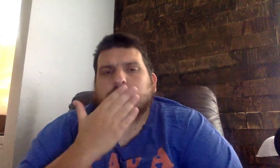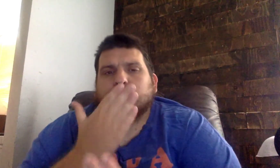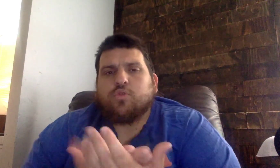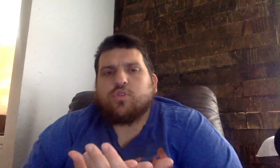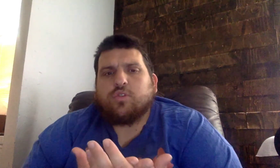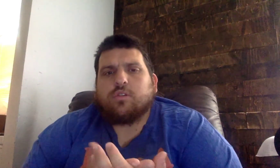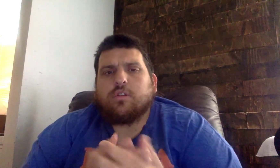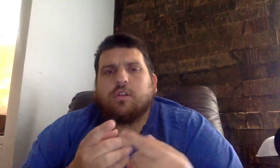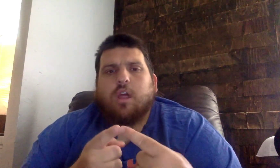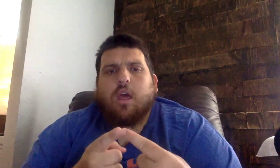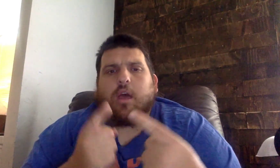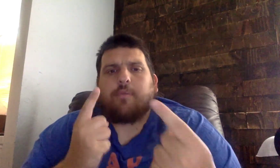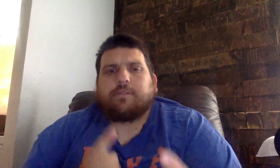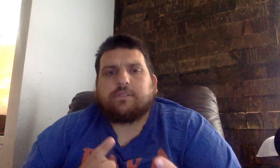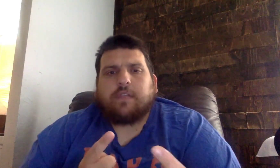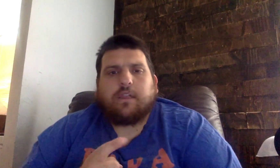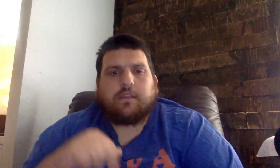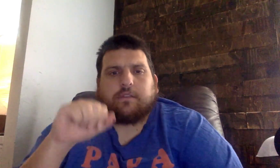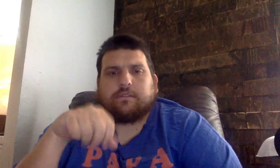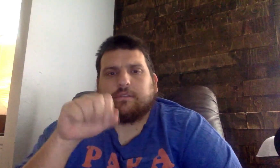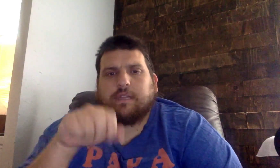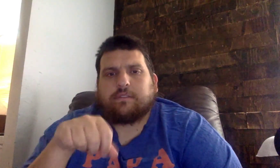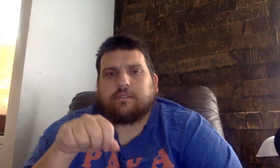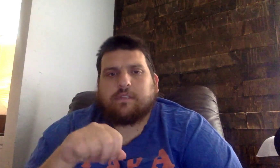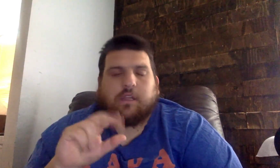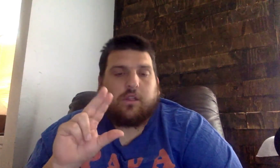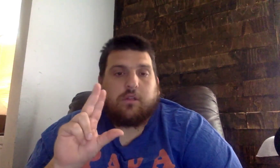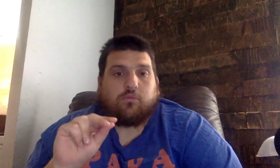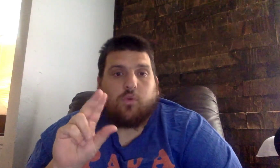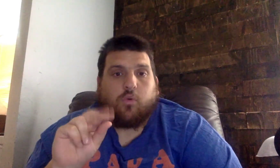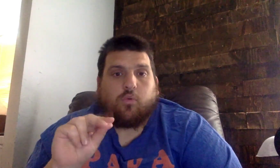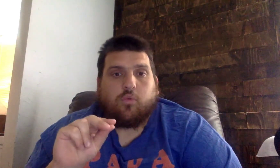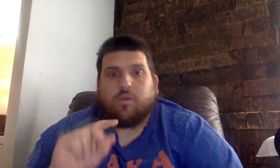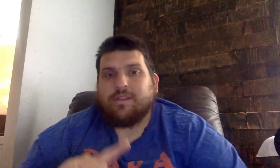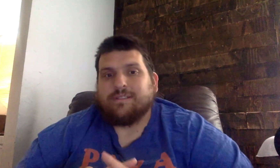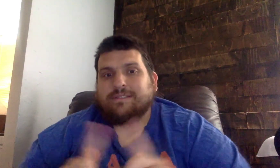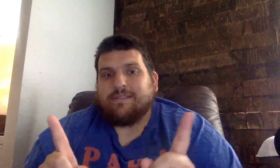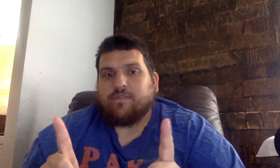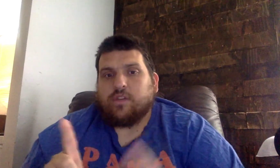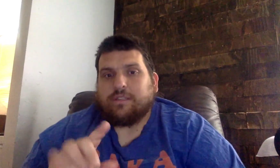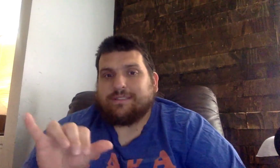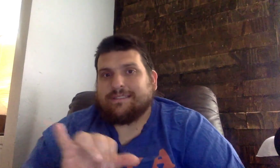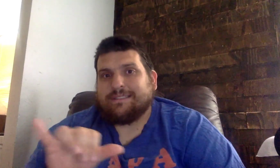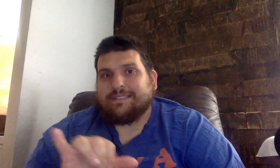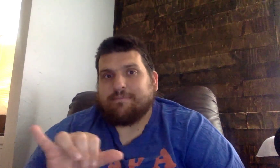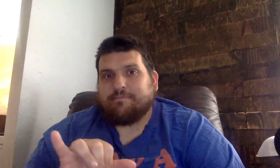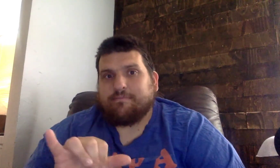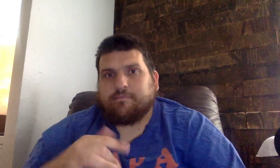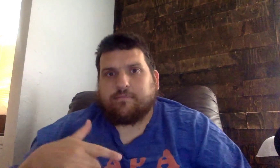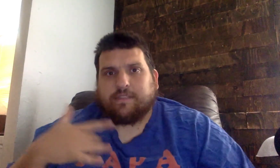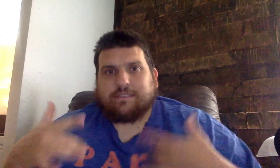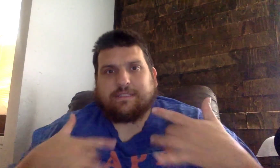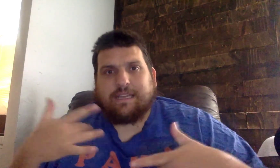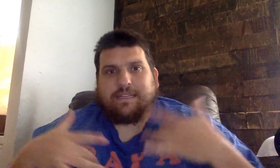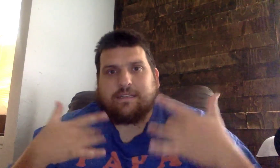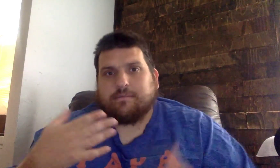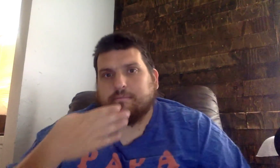fine, good, opposite, yes, no, different, same,